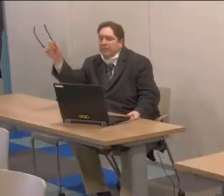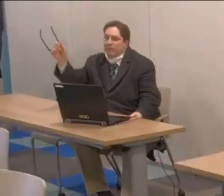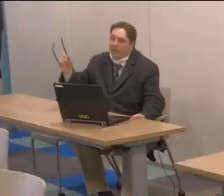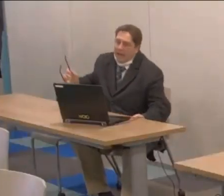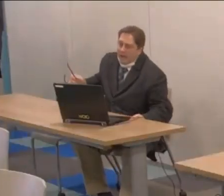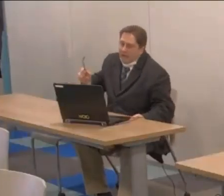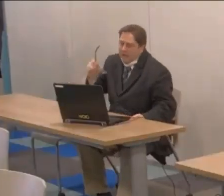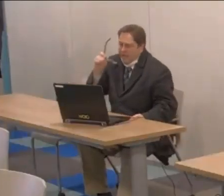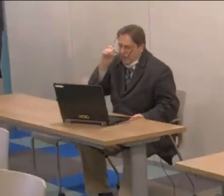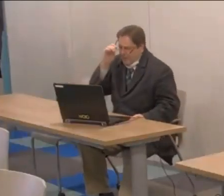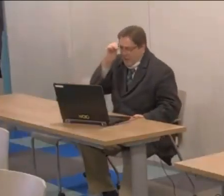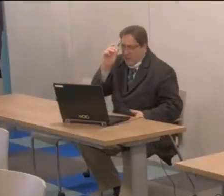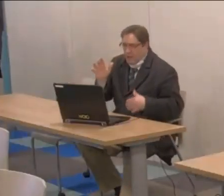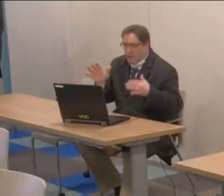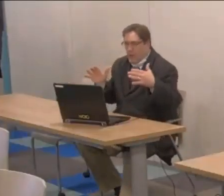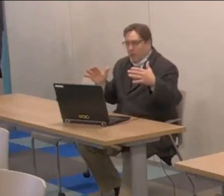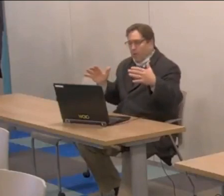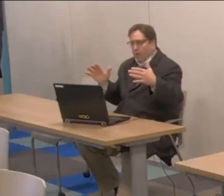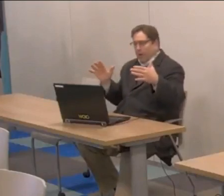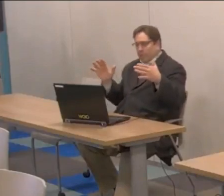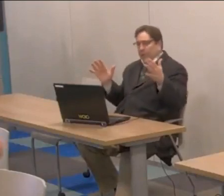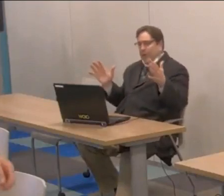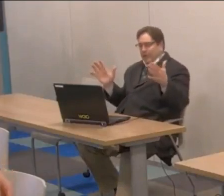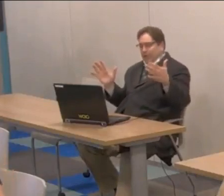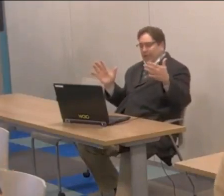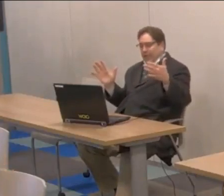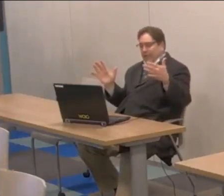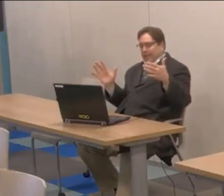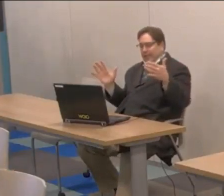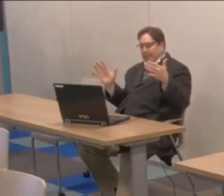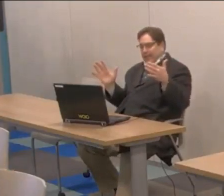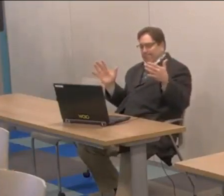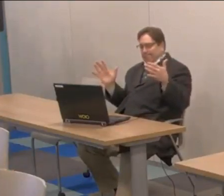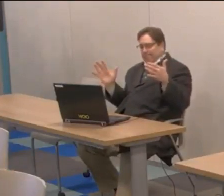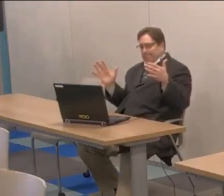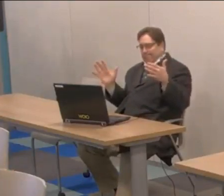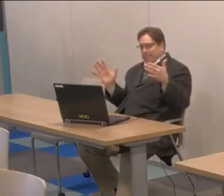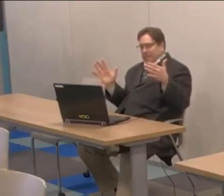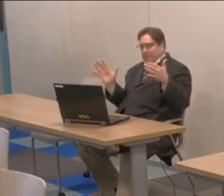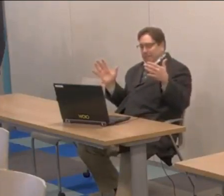This is for the county executive. So, from what I understand, the